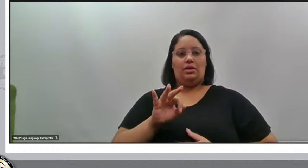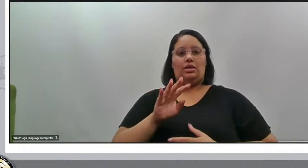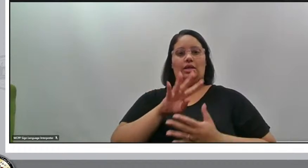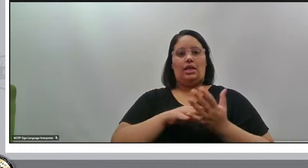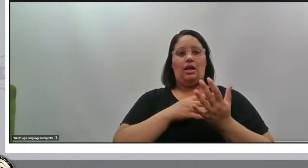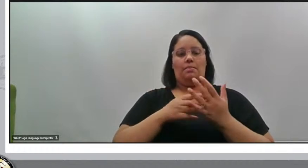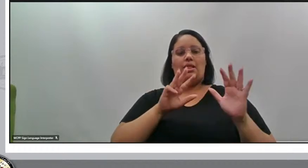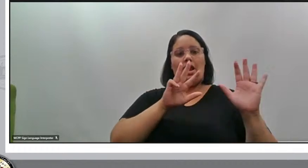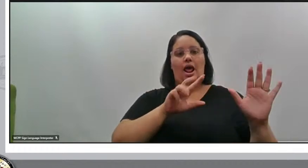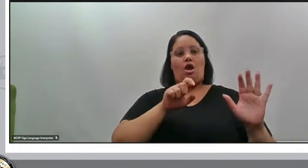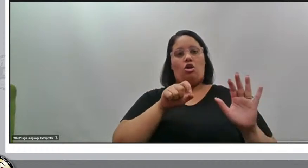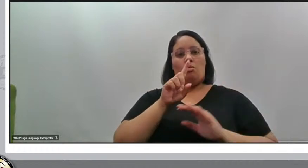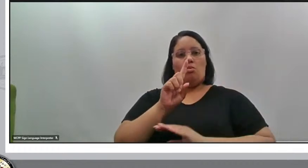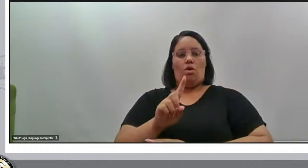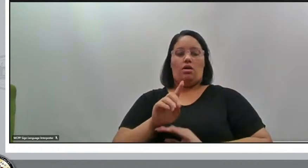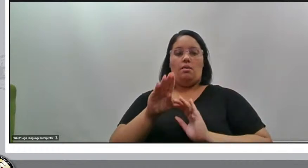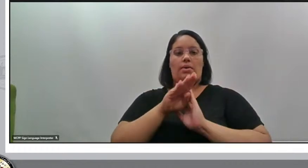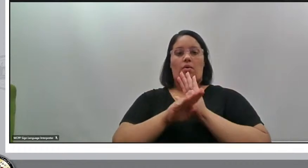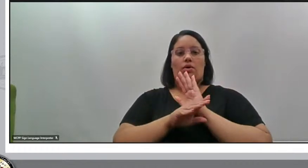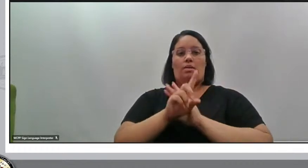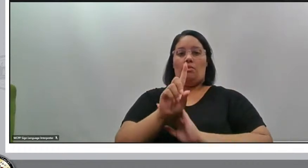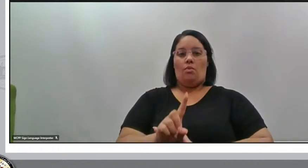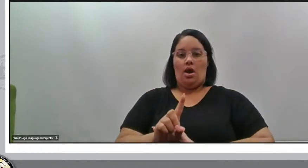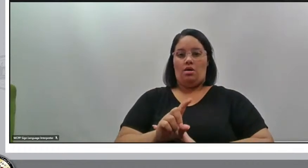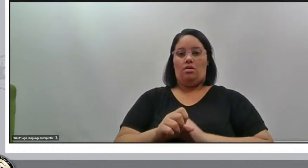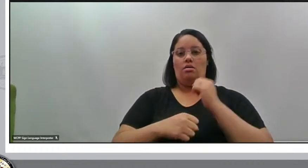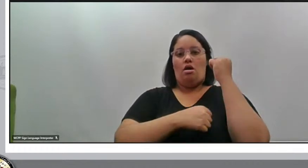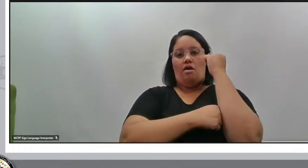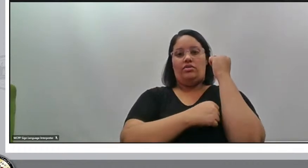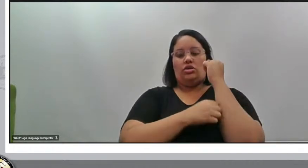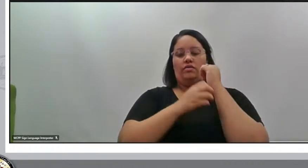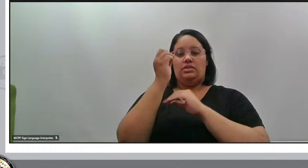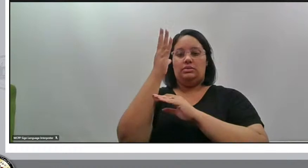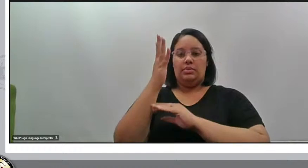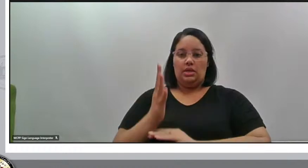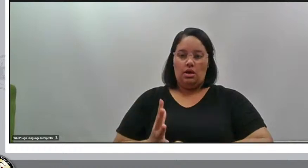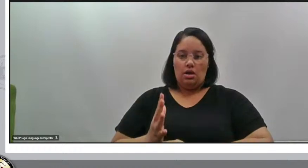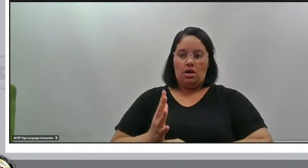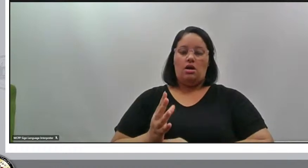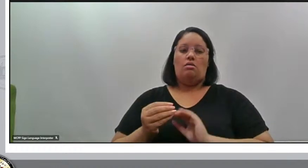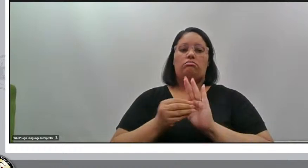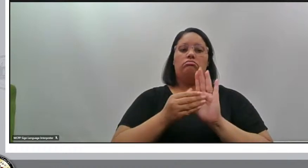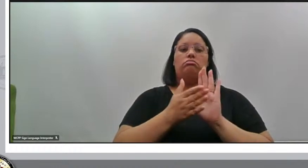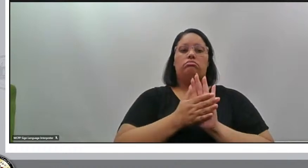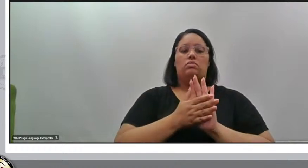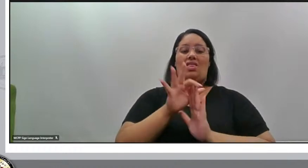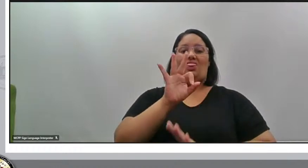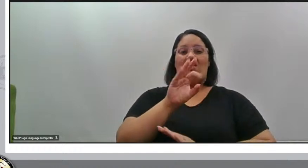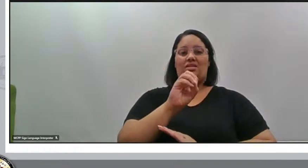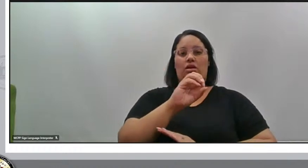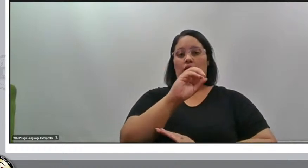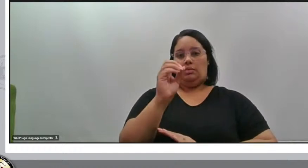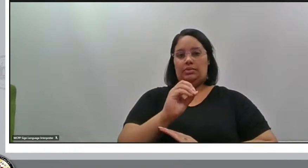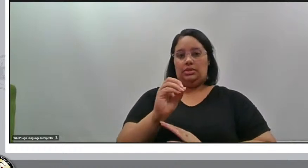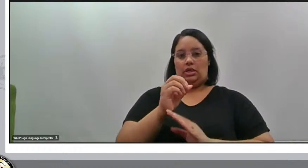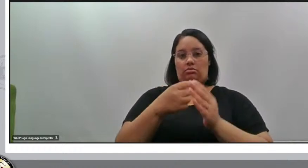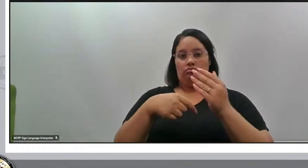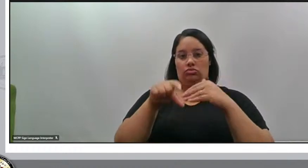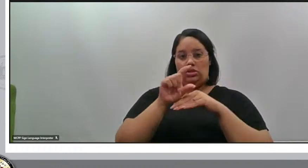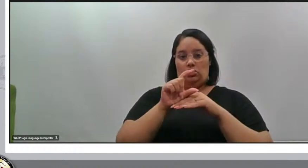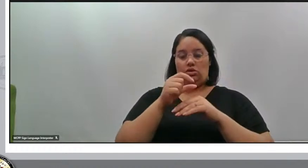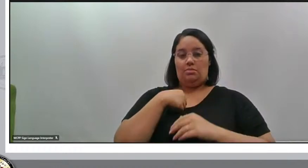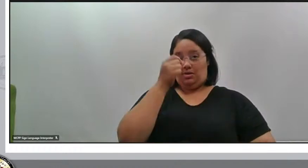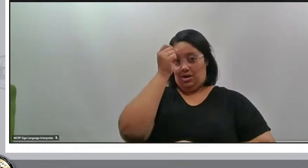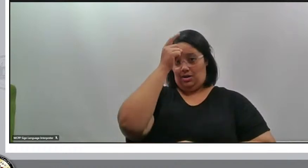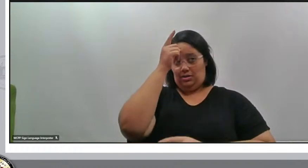9.1. Under program one, Office of the Speaker has a almost 30% increase. I understand that